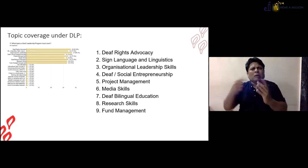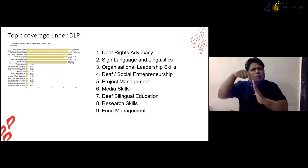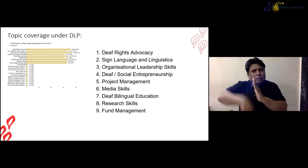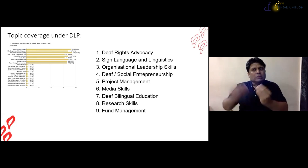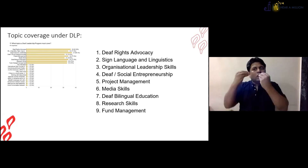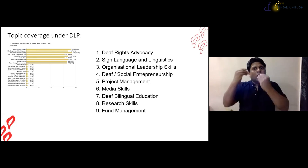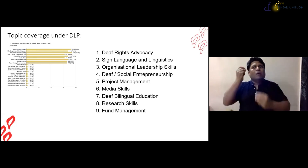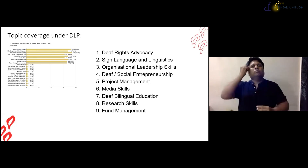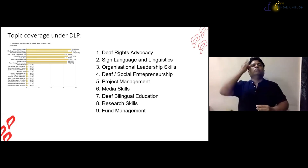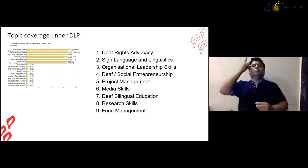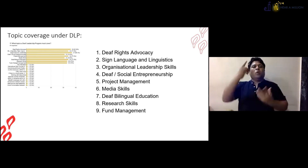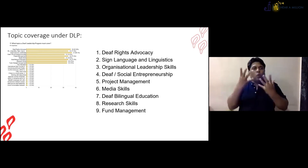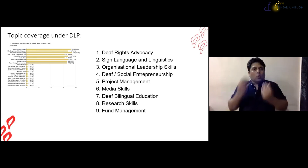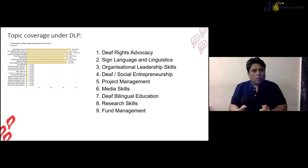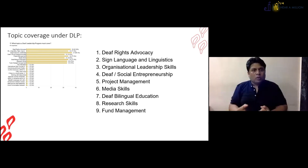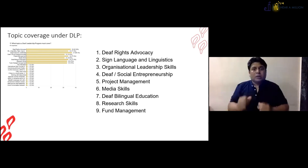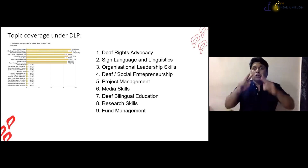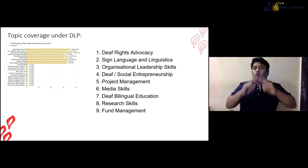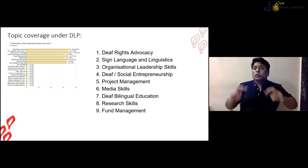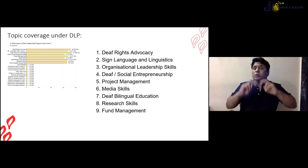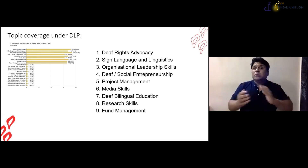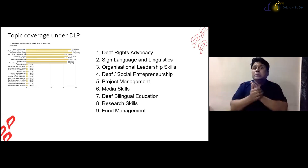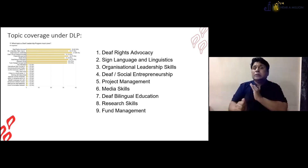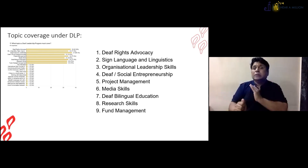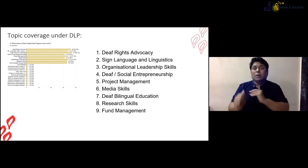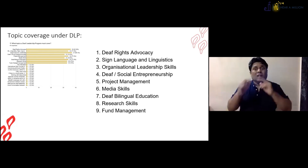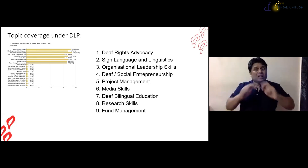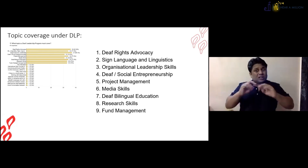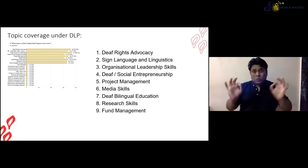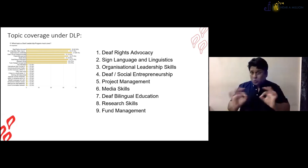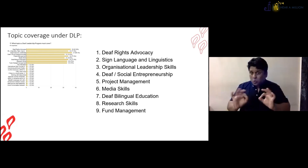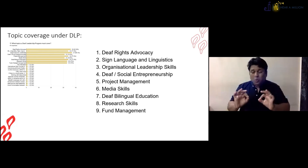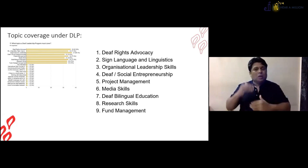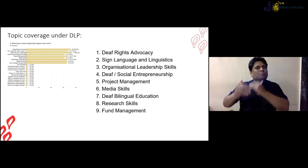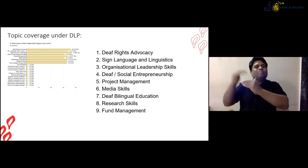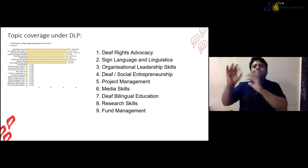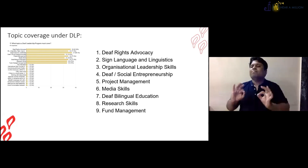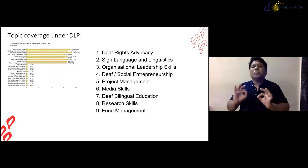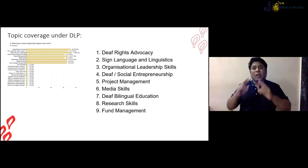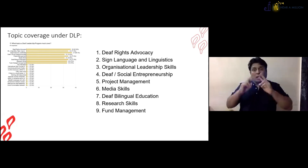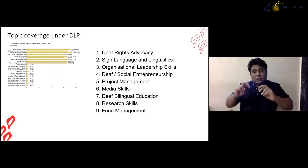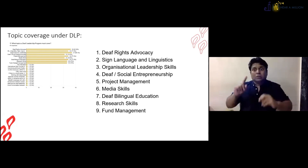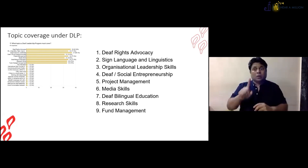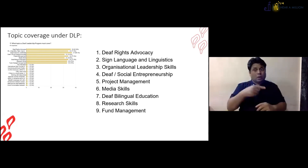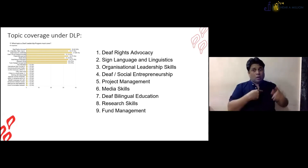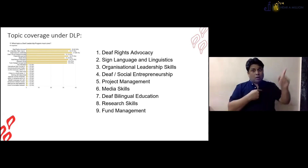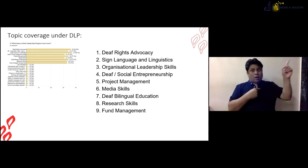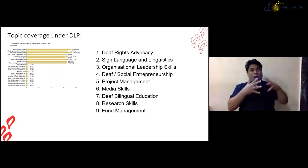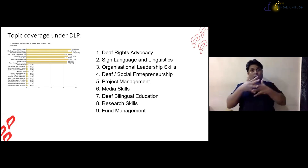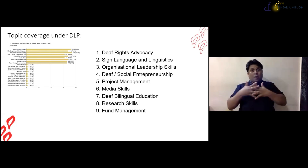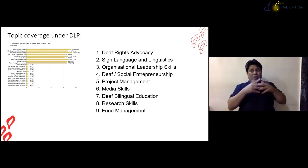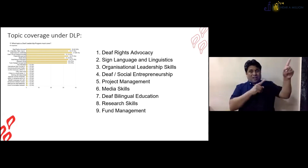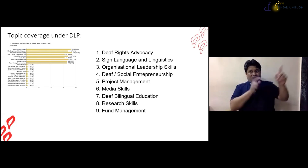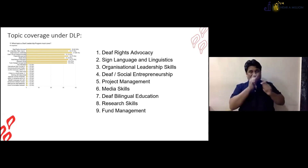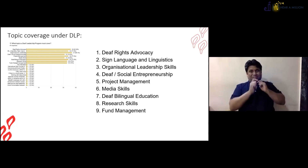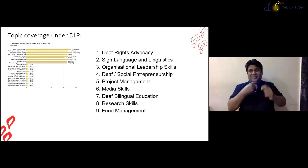education, in-depth understanding of bilingual education. Research skills, without research there's no